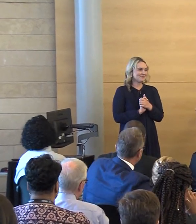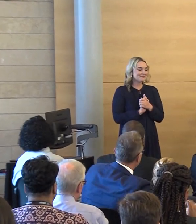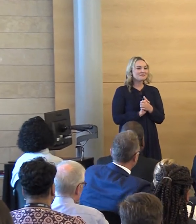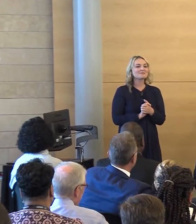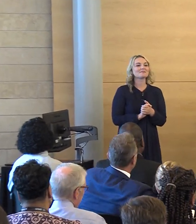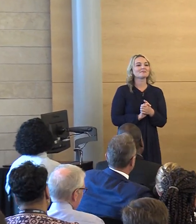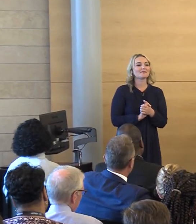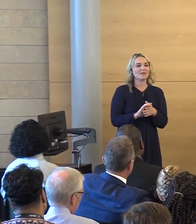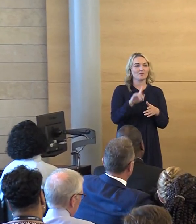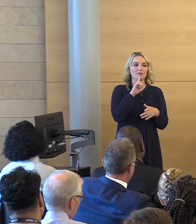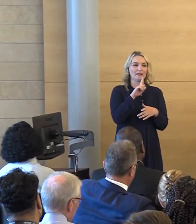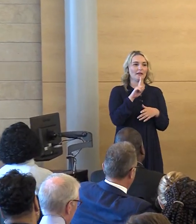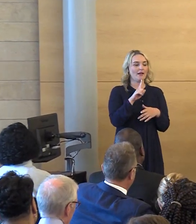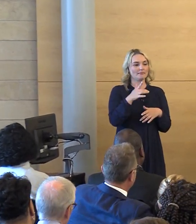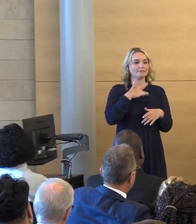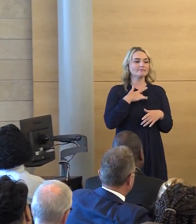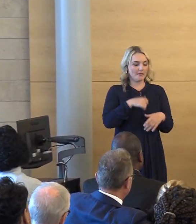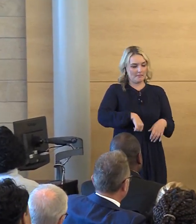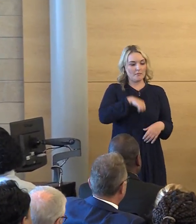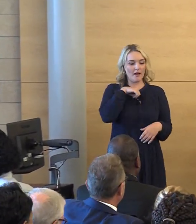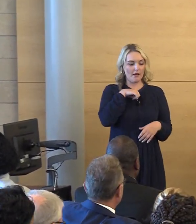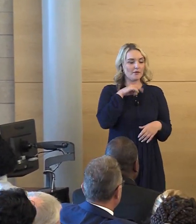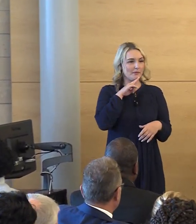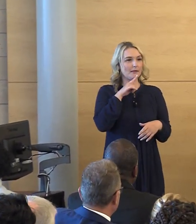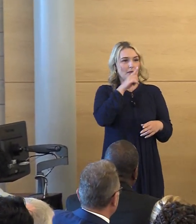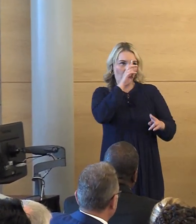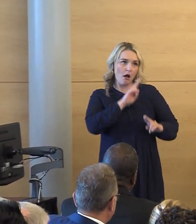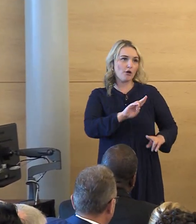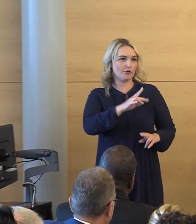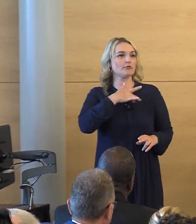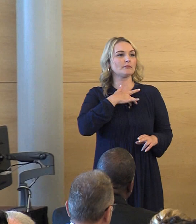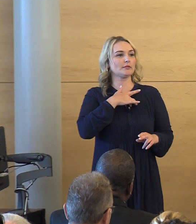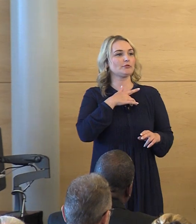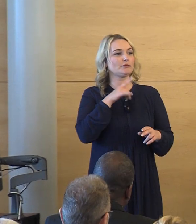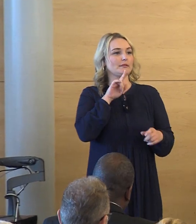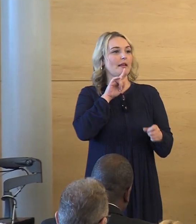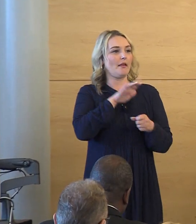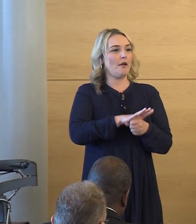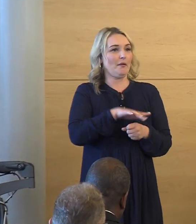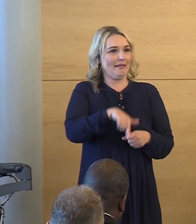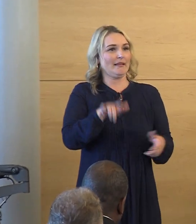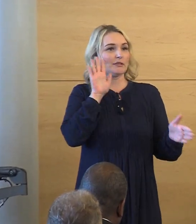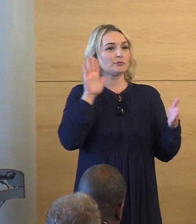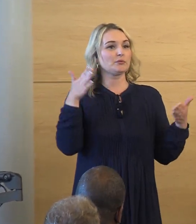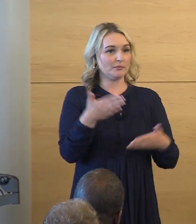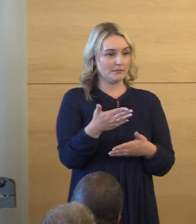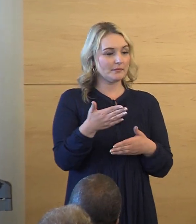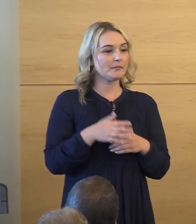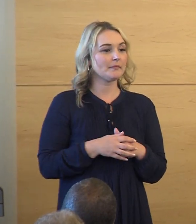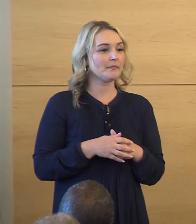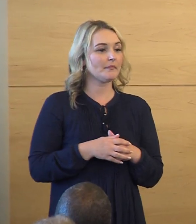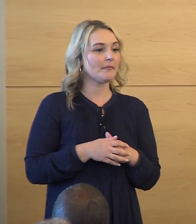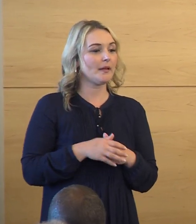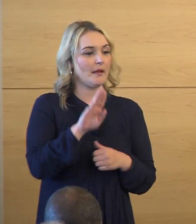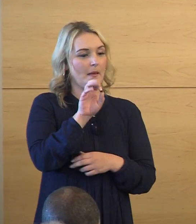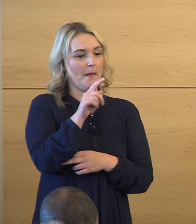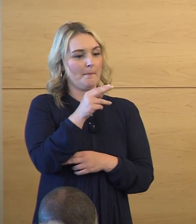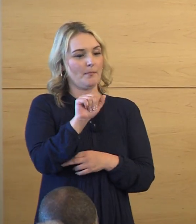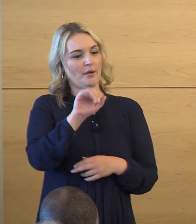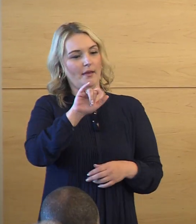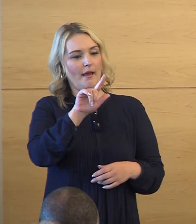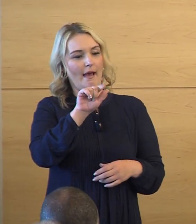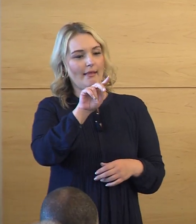So it is a privilege to take the oath in this room, the Bertha Knight Landis room. Bertha Knight Landis was a